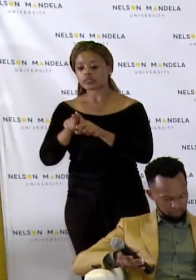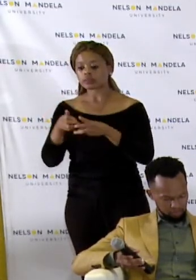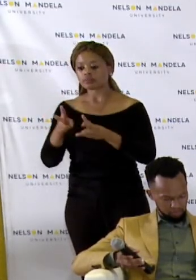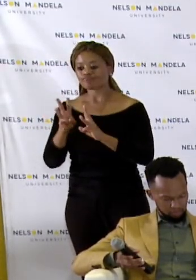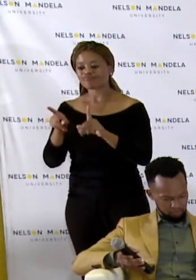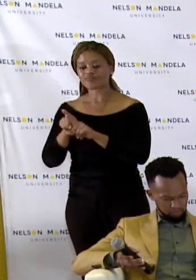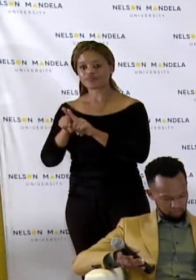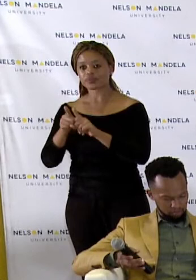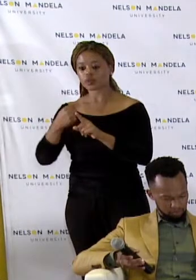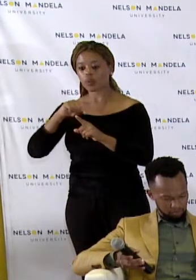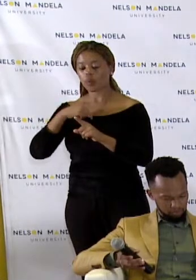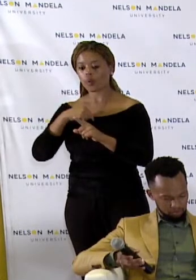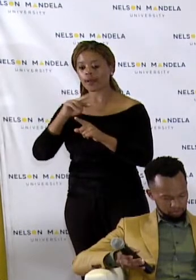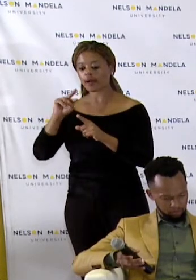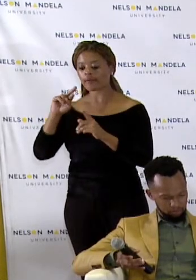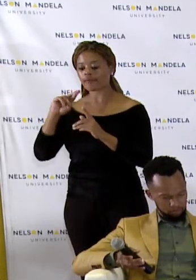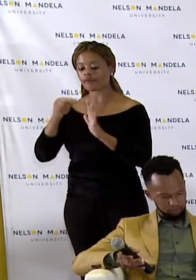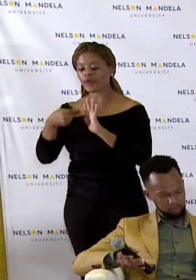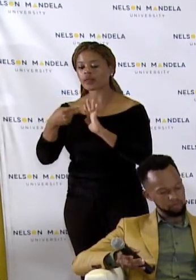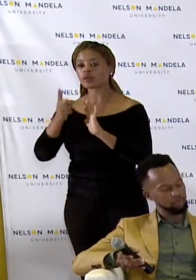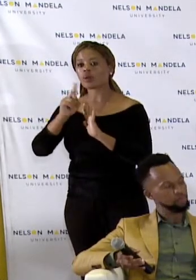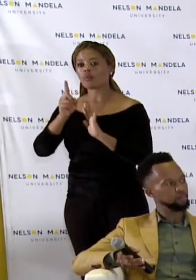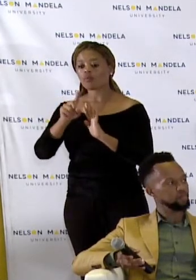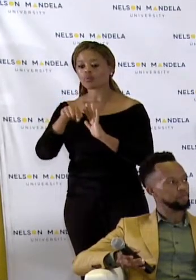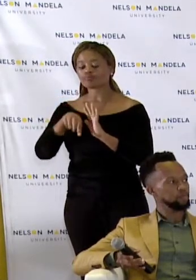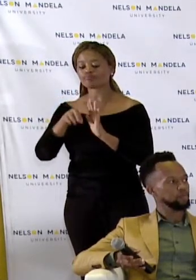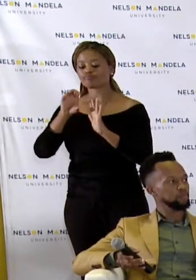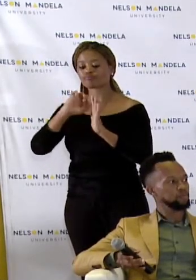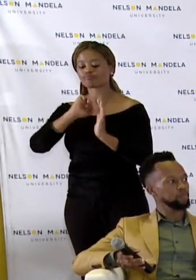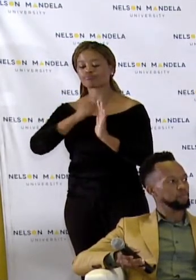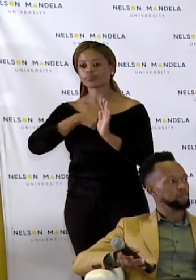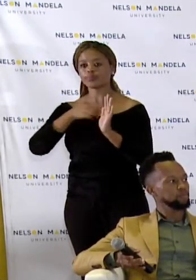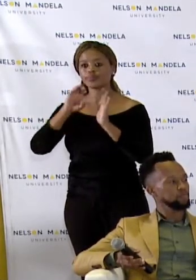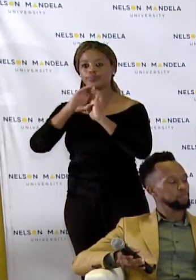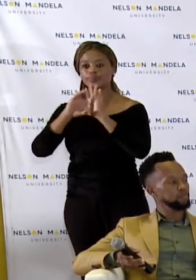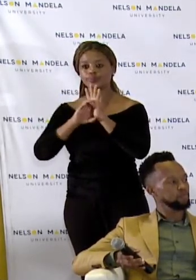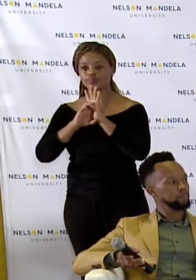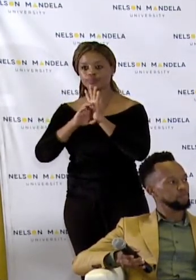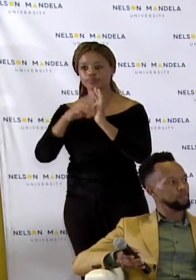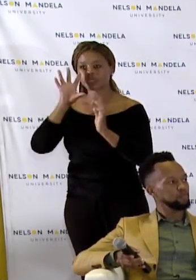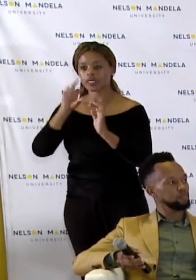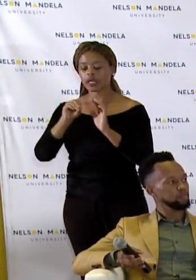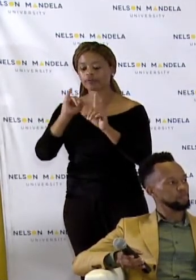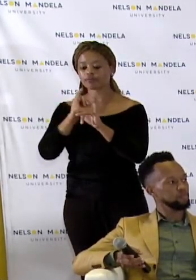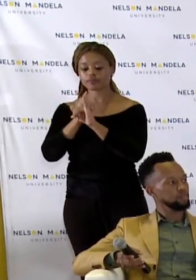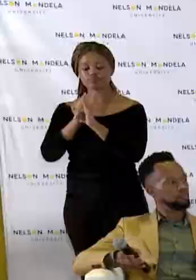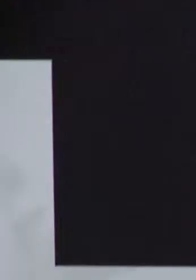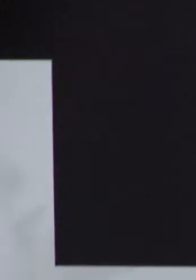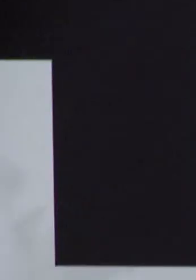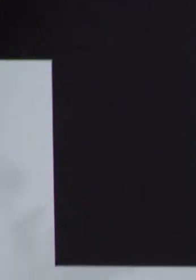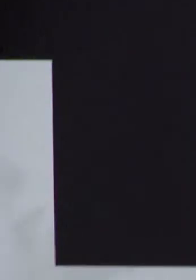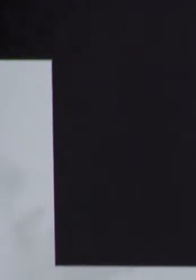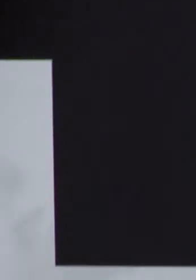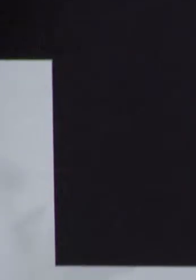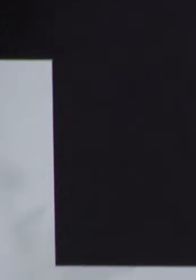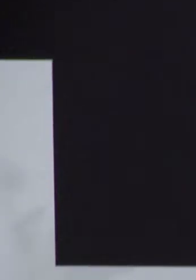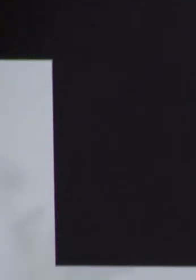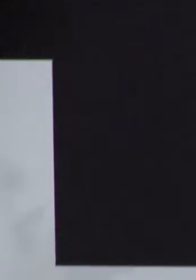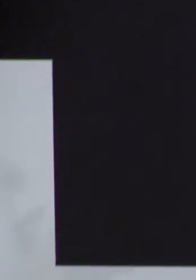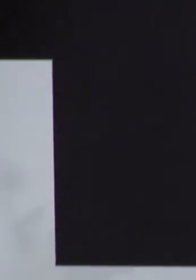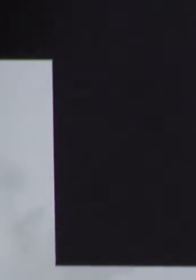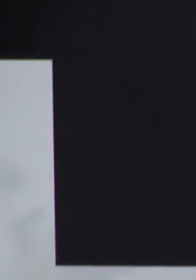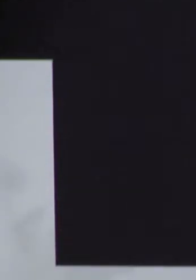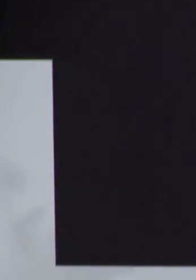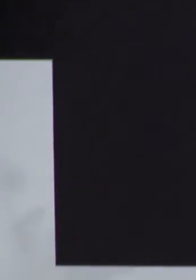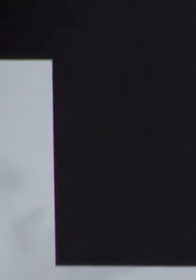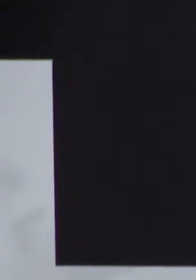we reflect what is in our constitutional dispensation. So we have institutions like the Human Rights Commission that